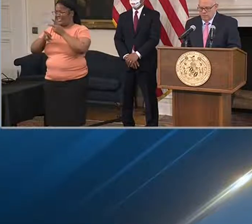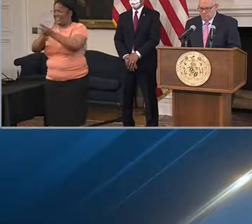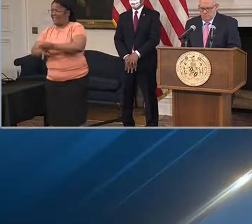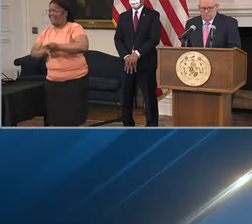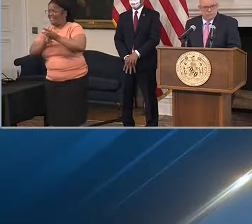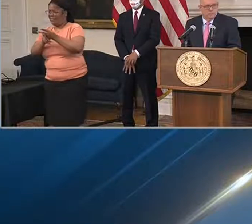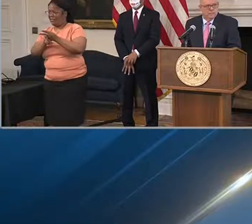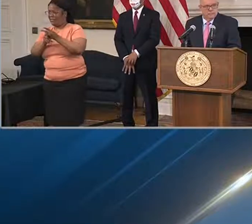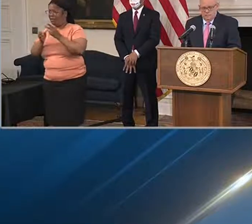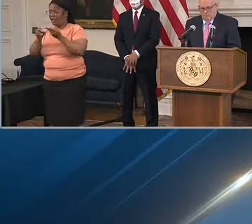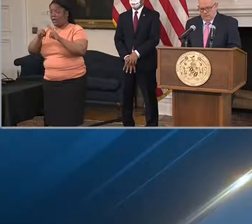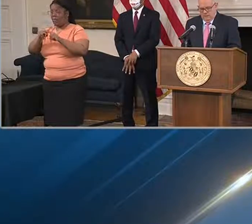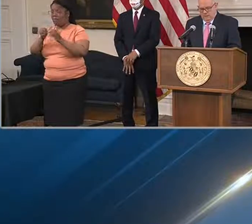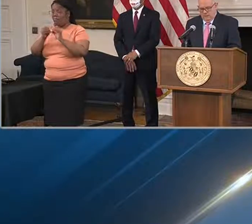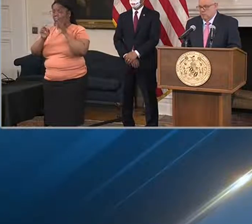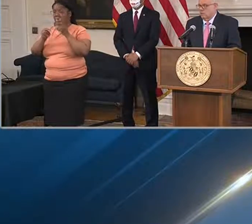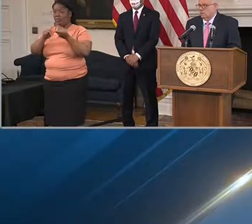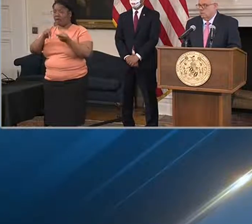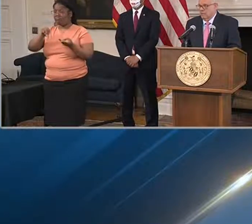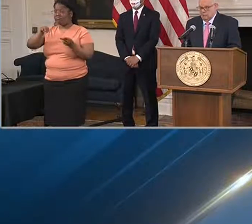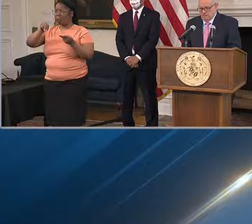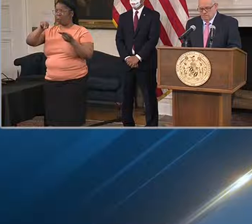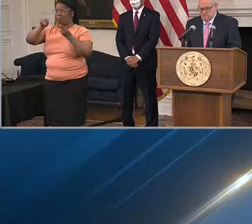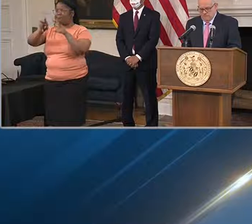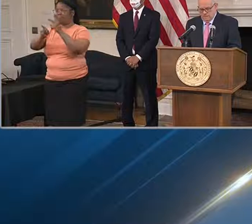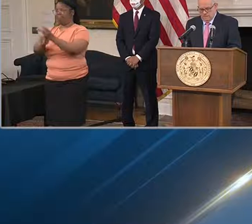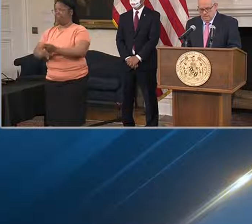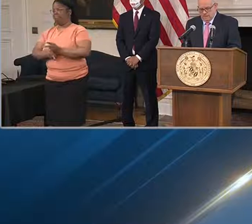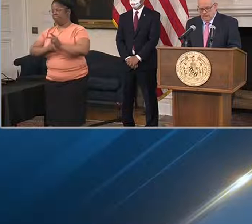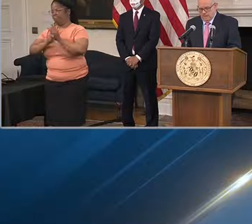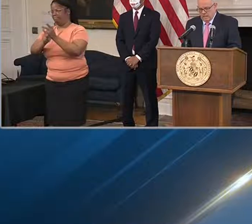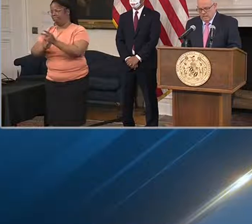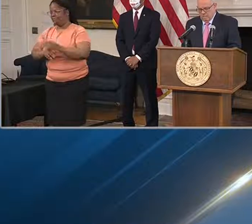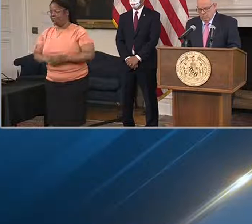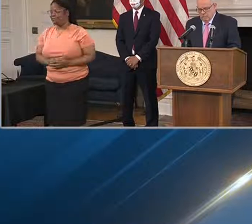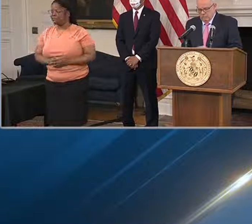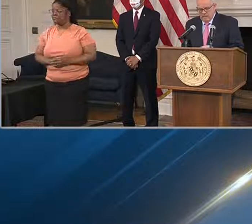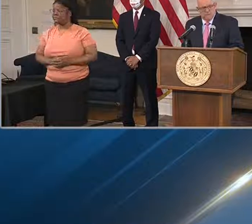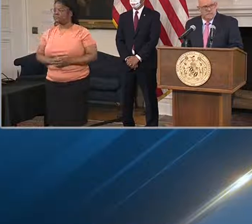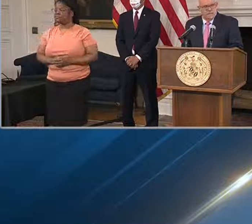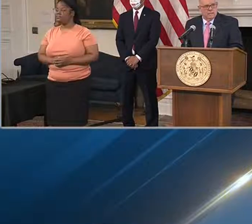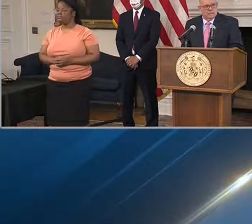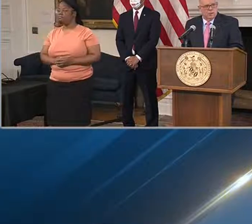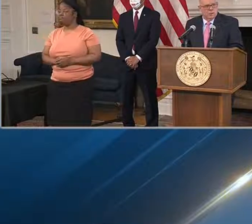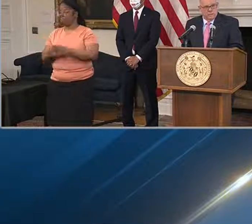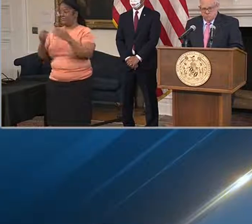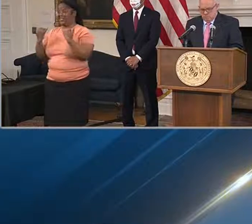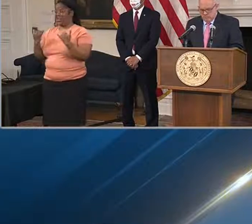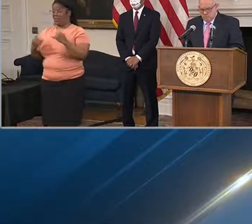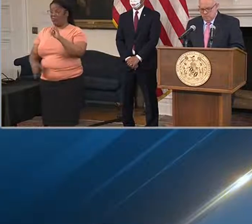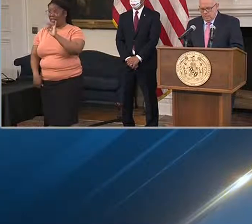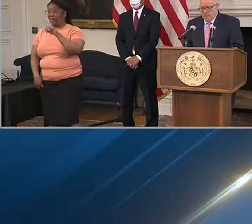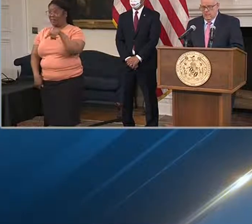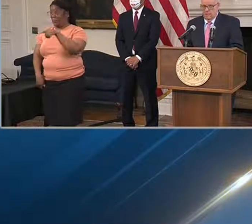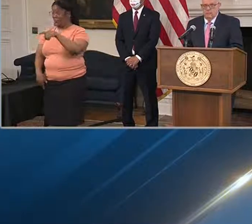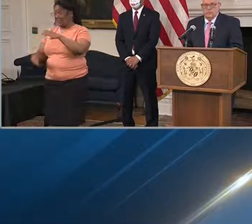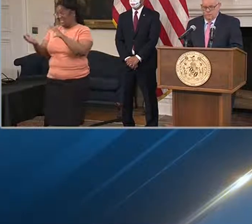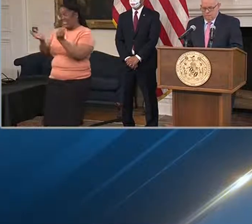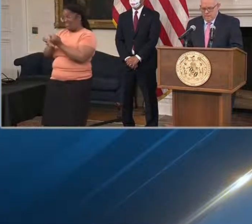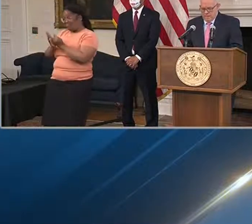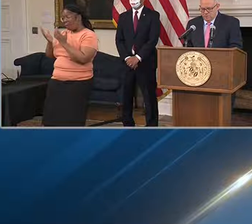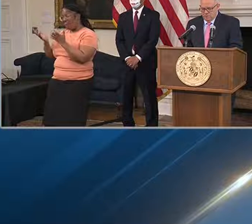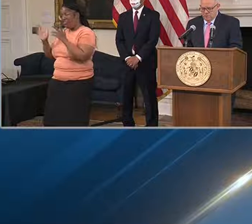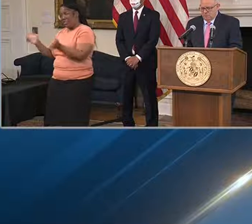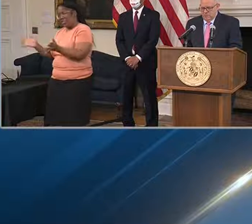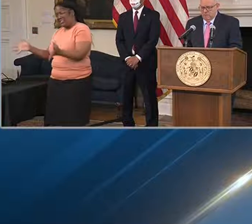particularly among younger people in states across the country. Getting more people vaccinated as quickly as we possibly can